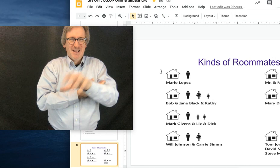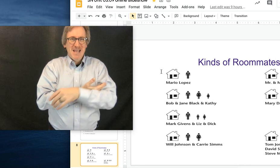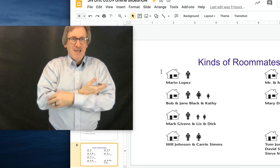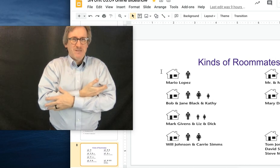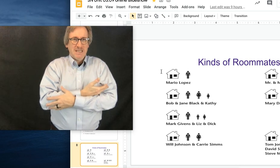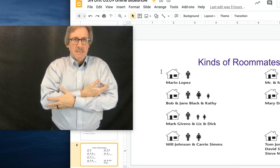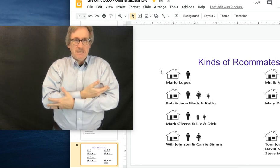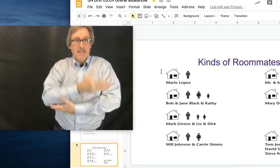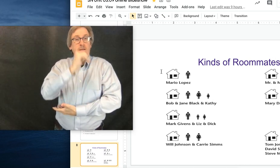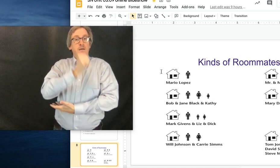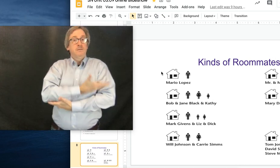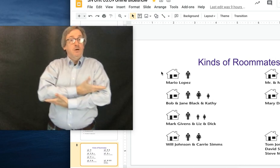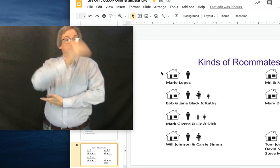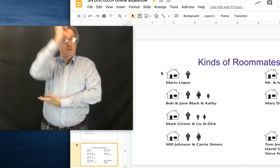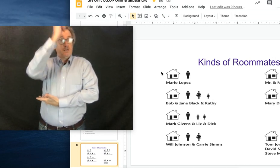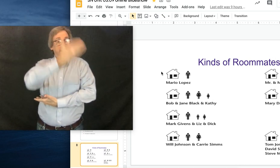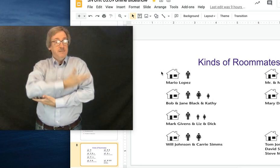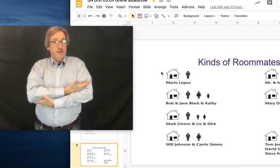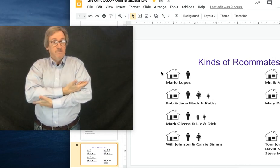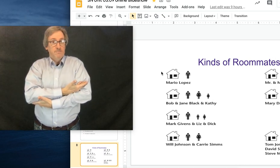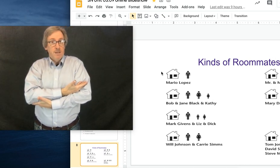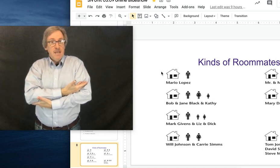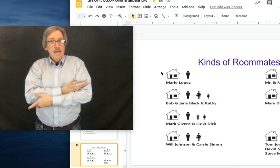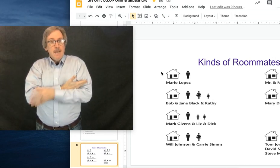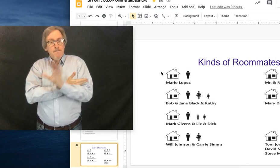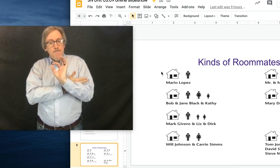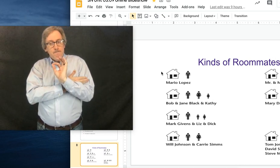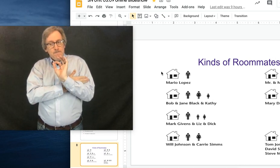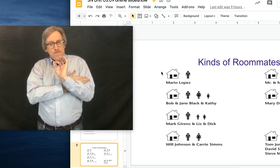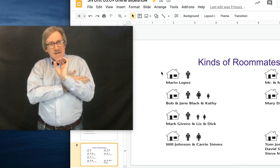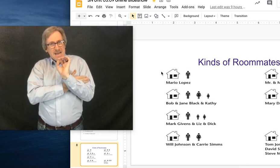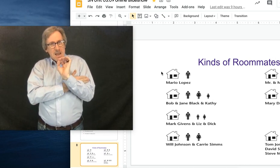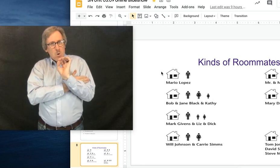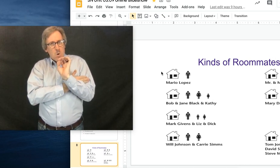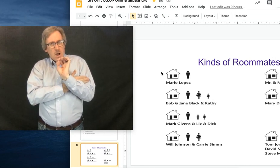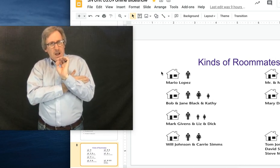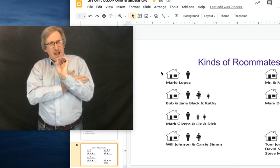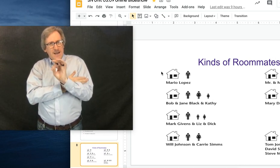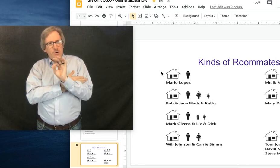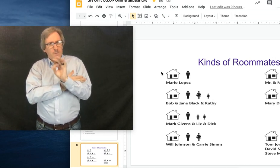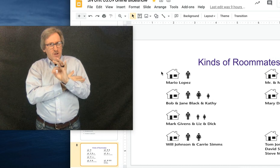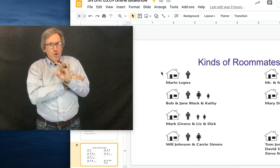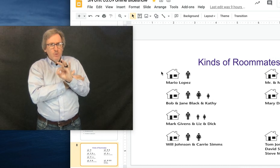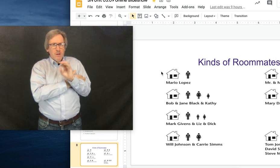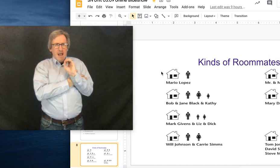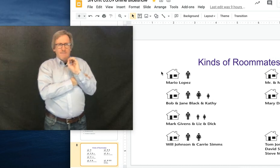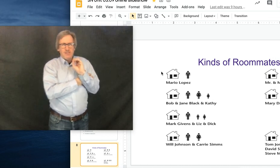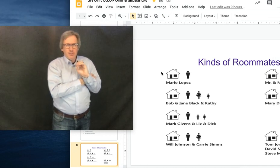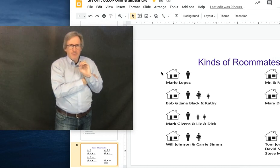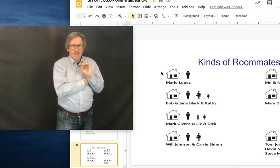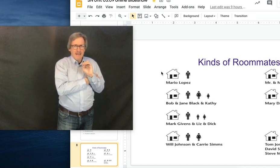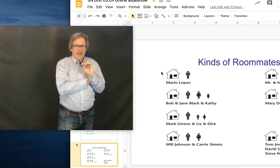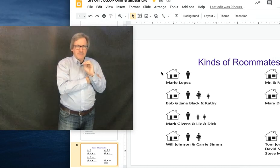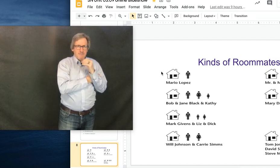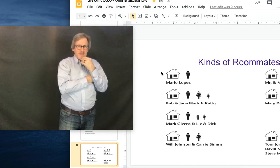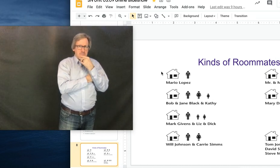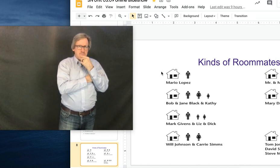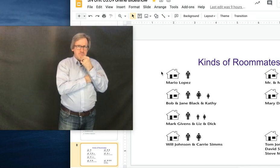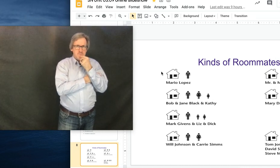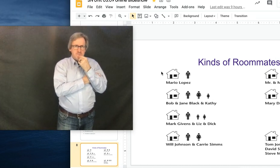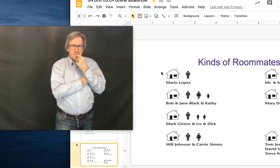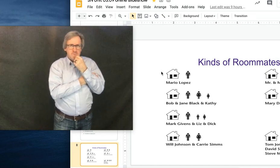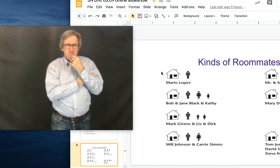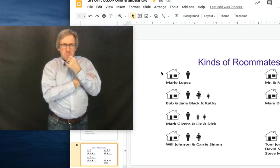There was a little delay. Daughter, son. Now, I don't know about you. I'm assuming that it's